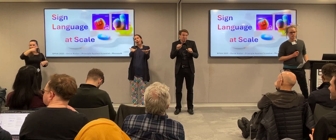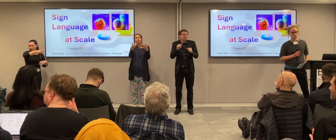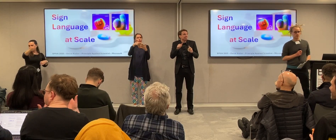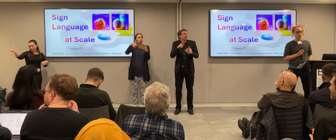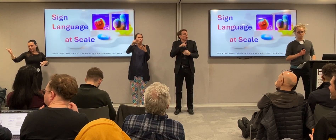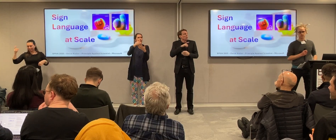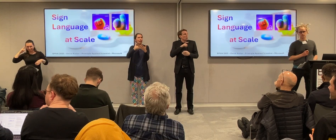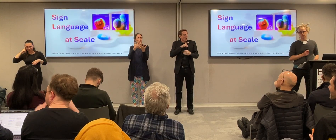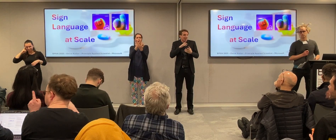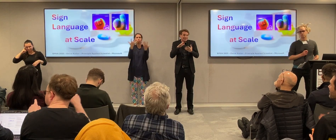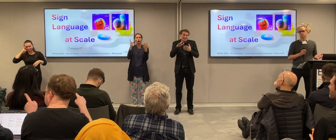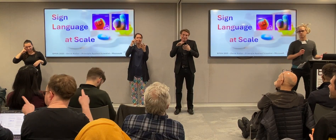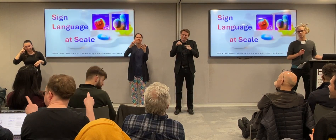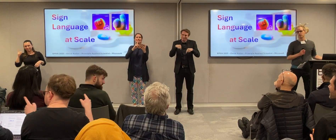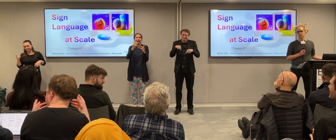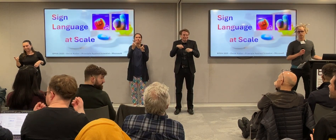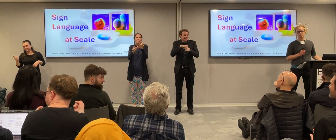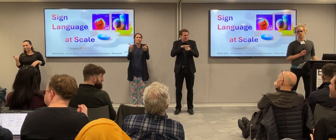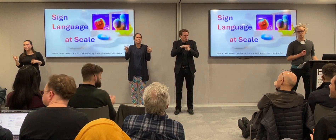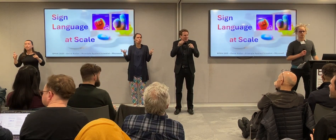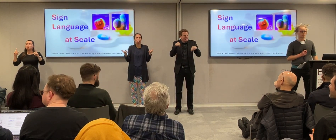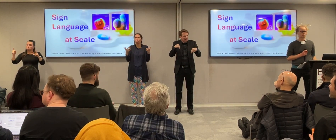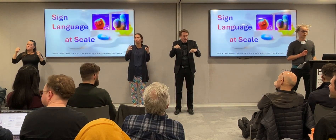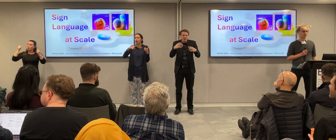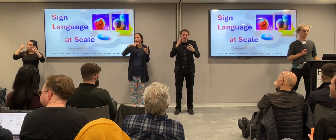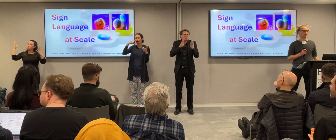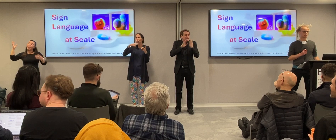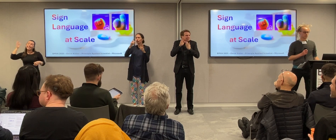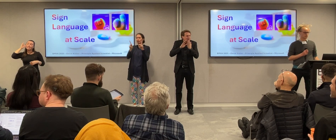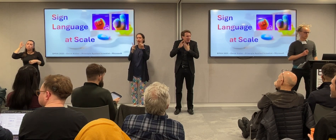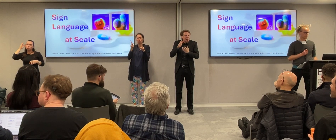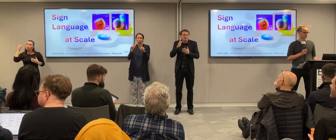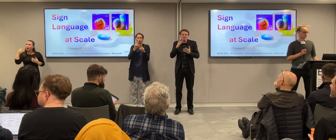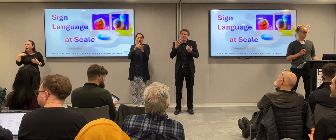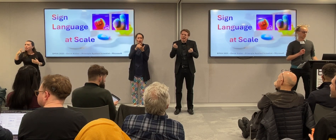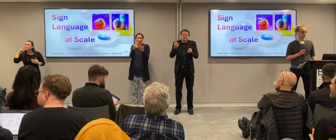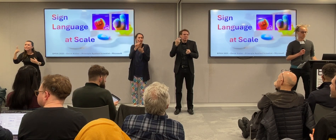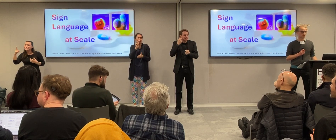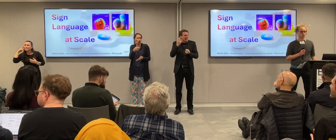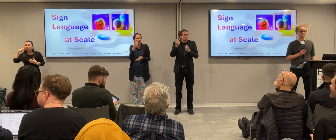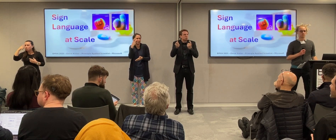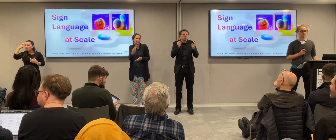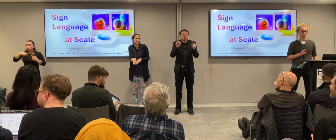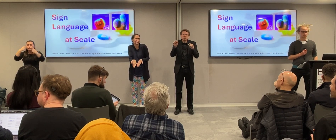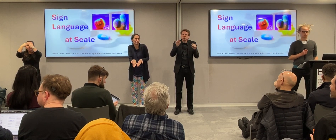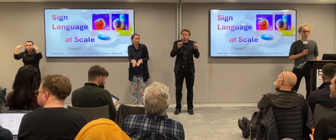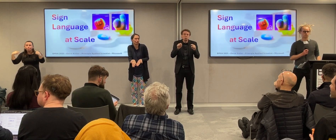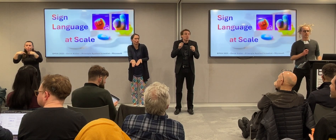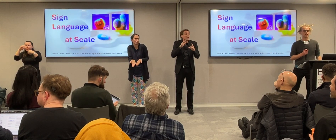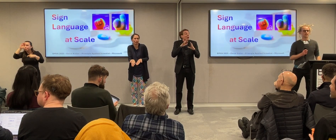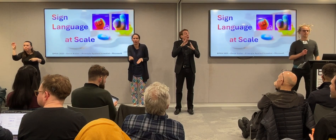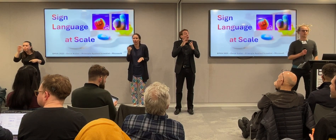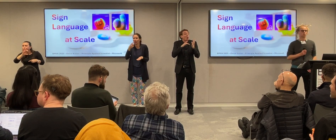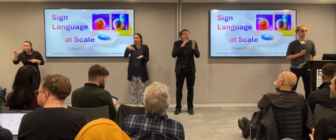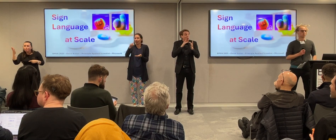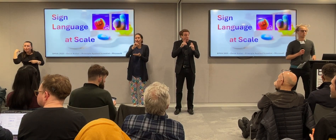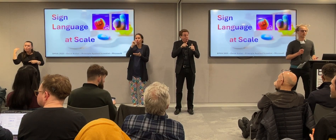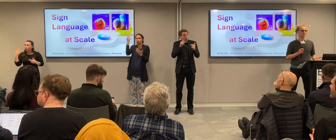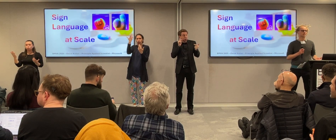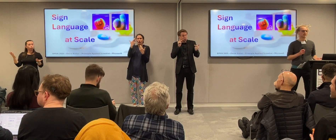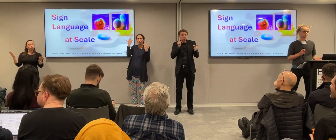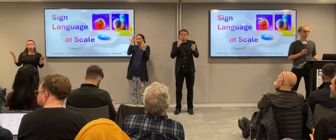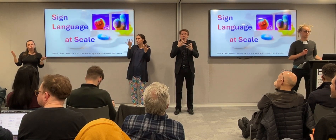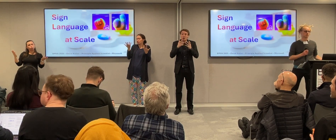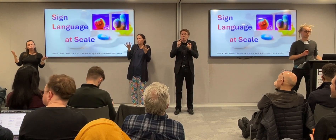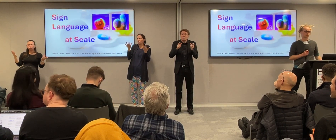audience, but often hearing people have not, and they just don't realize like what